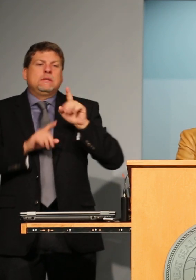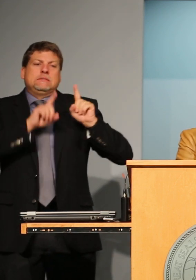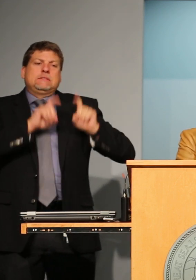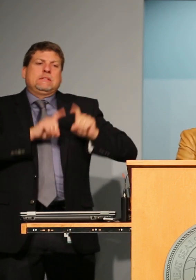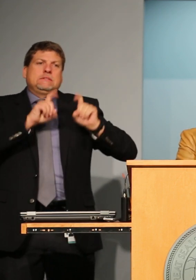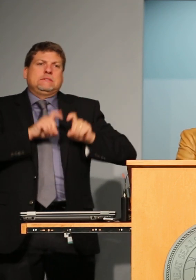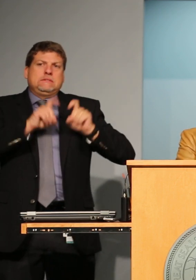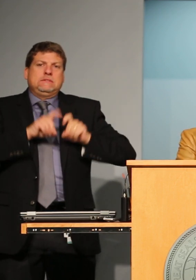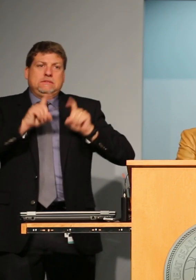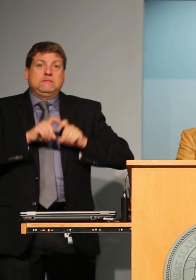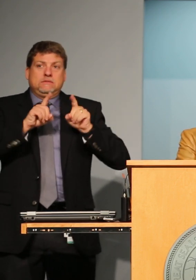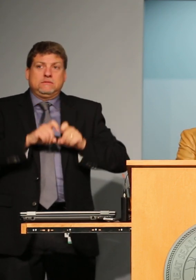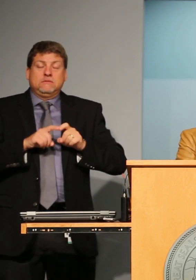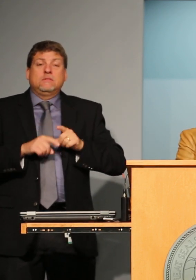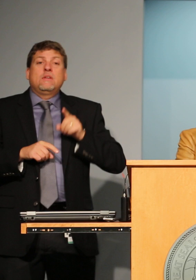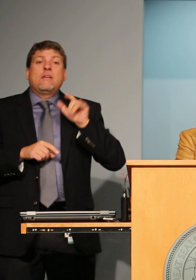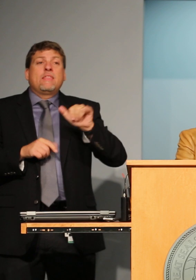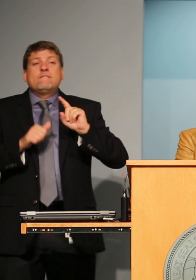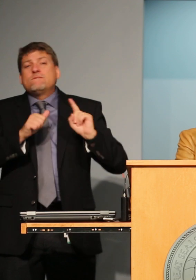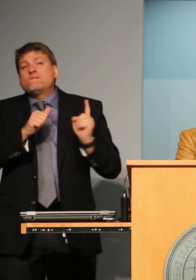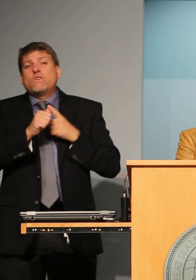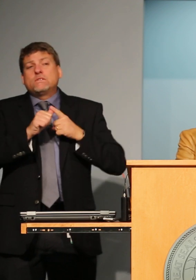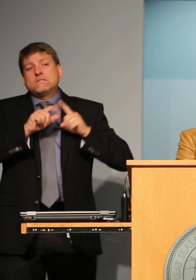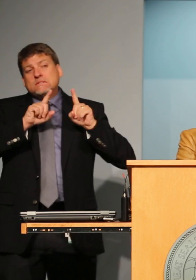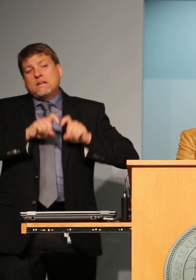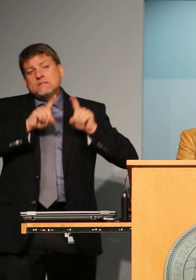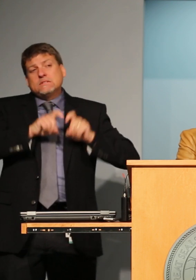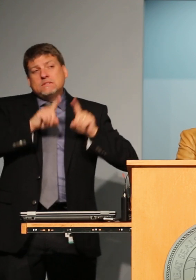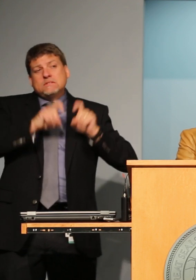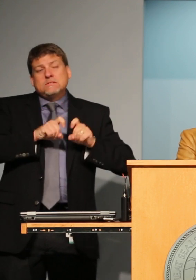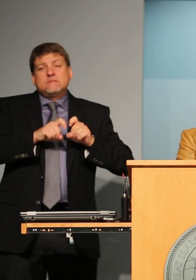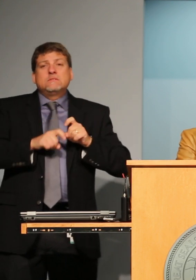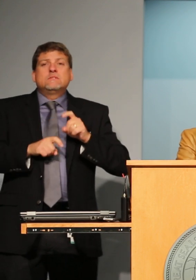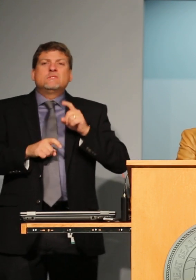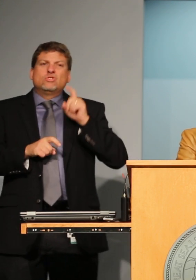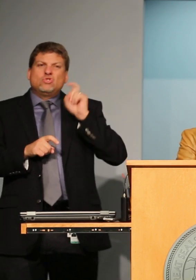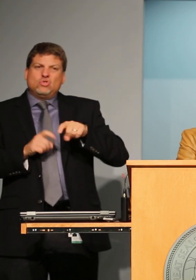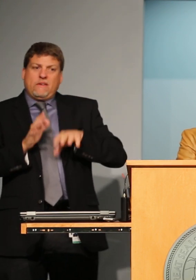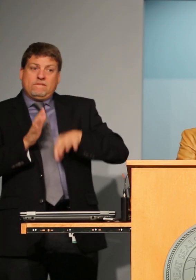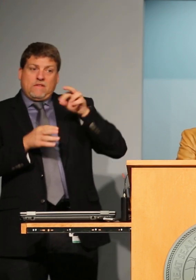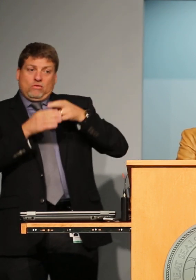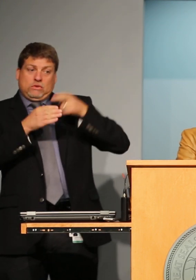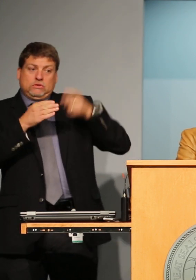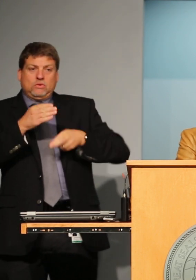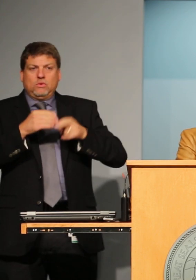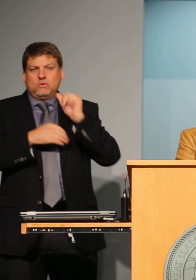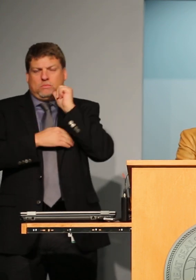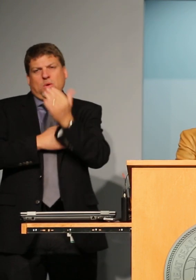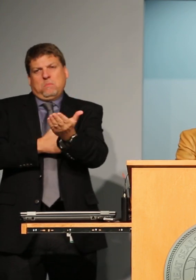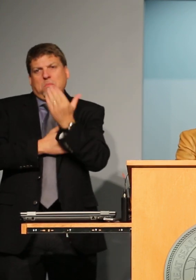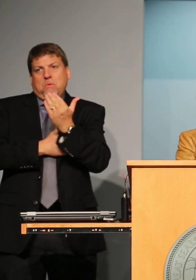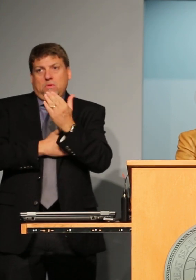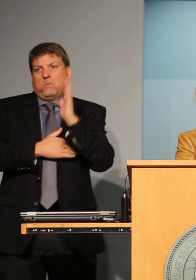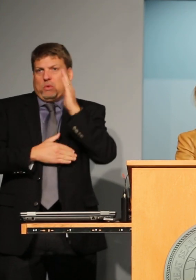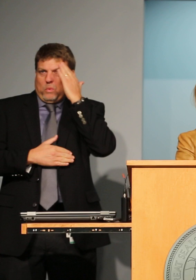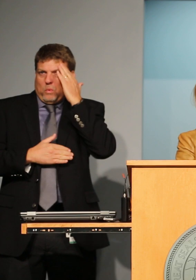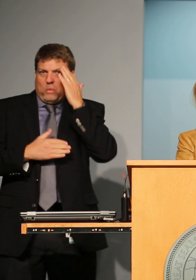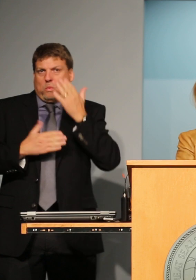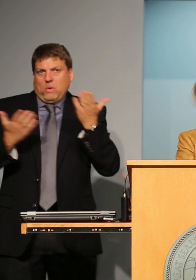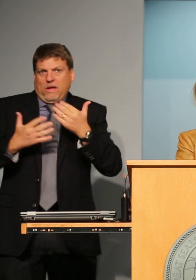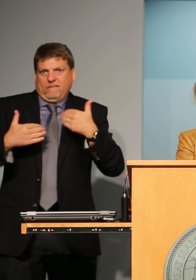we expect that the preliminary results of this Ebola test will be completed tomorrow morning.